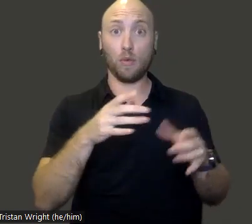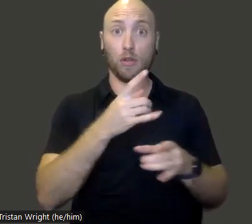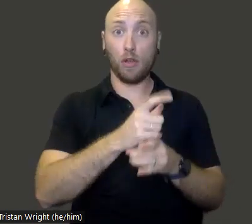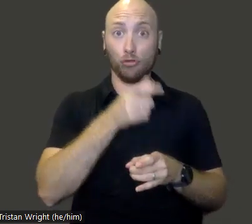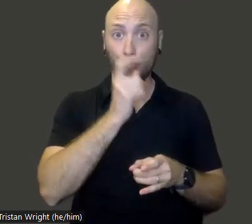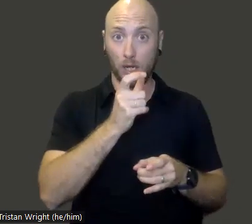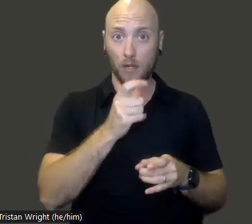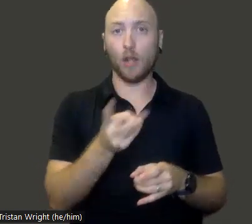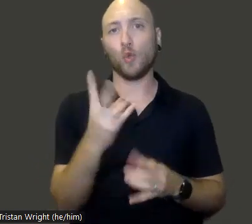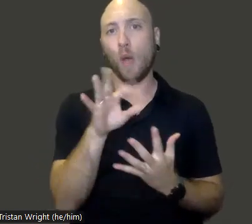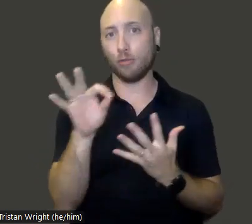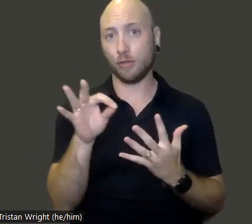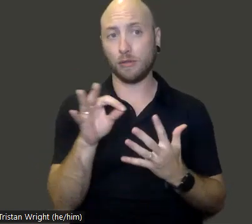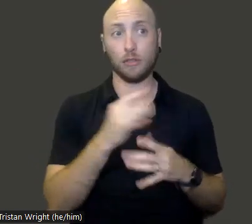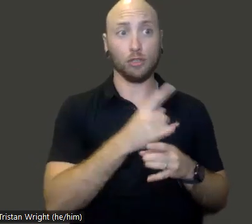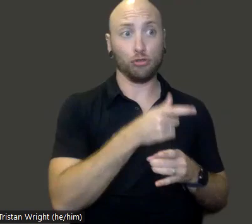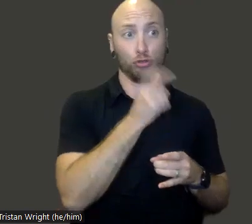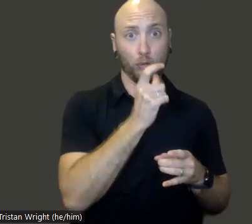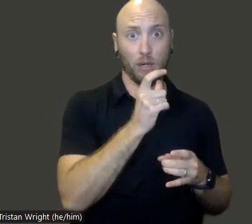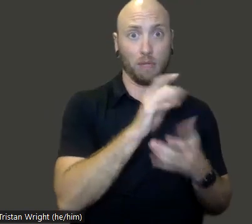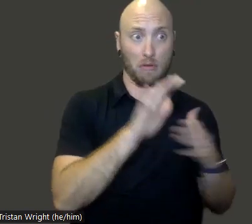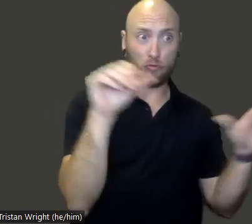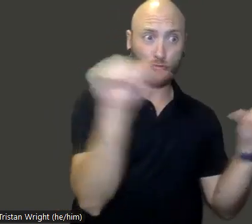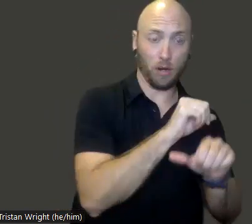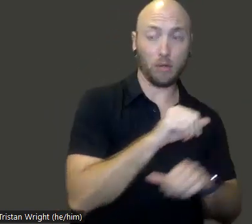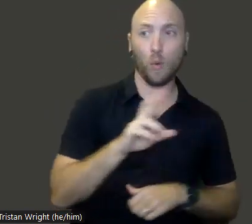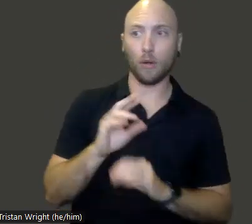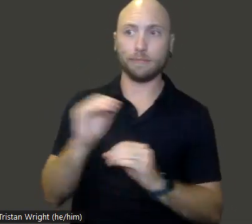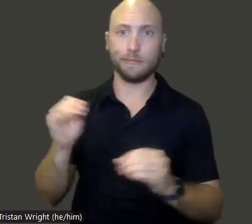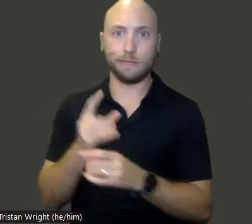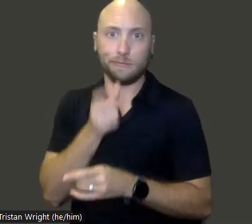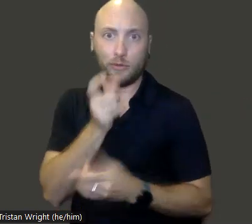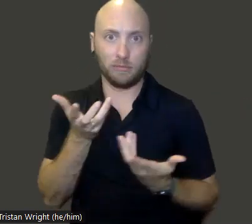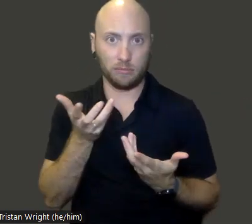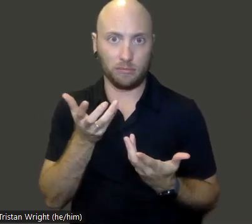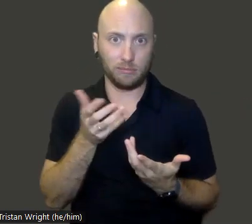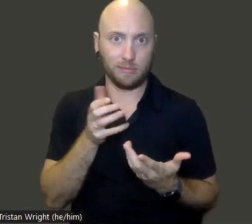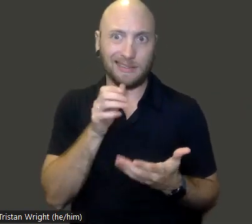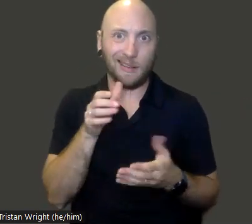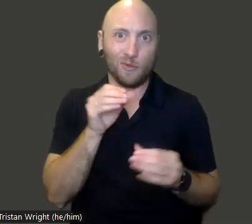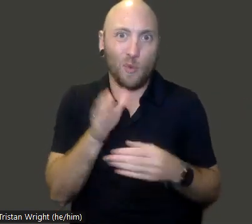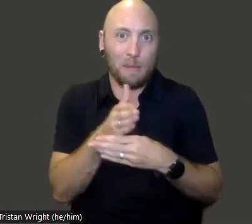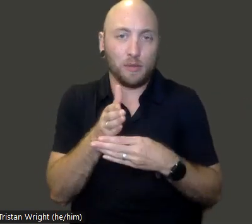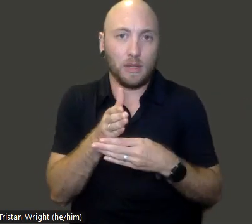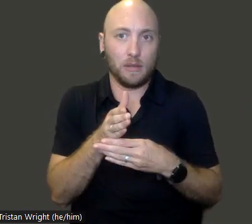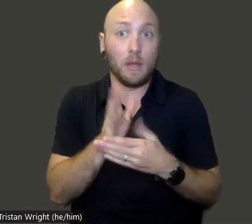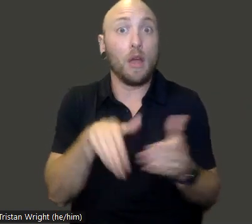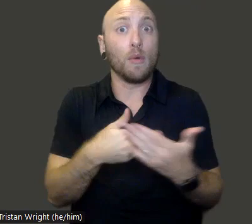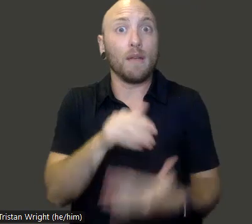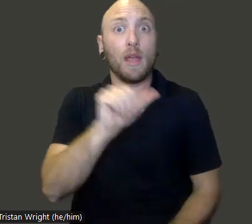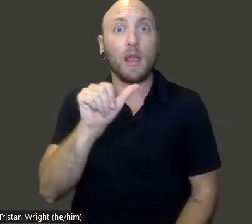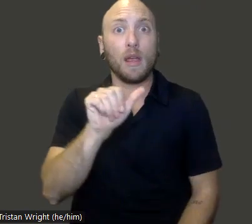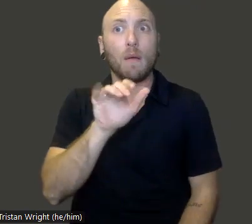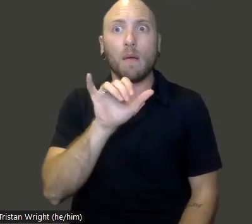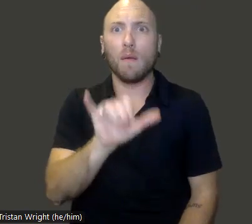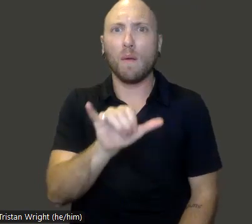didn't drink at all. I didn't know there was like a middle ground, but I found that out in Alcoholics Anonymous, that there actually is a middle ground, of